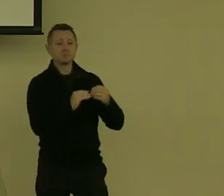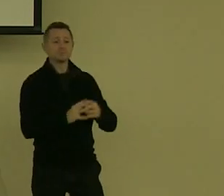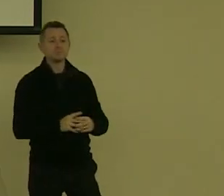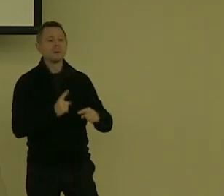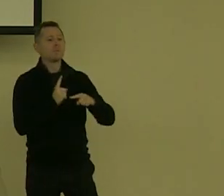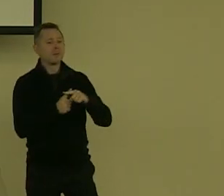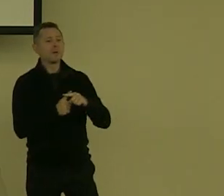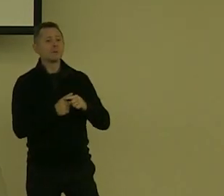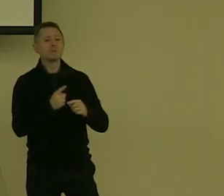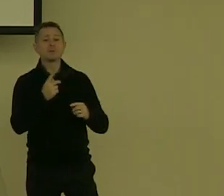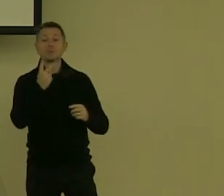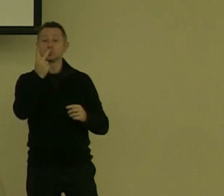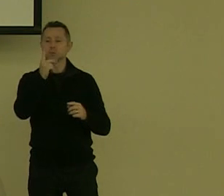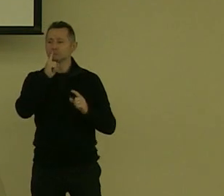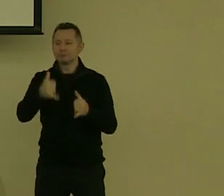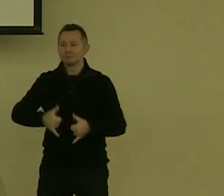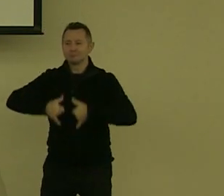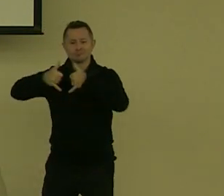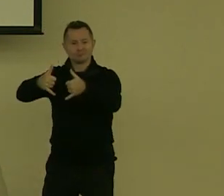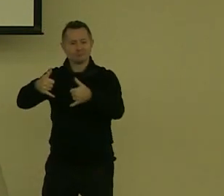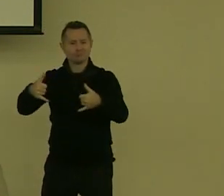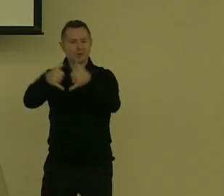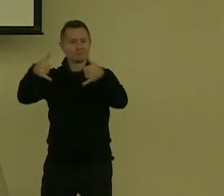prizes to none of you.